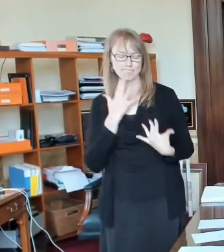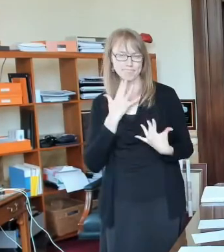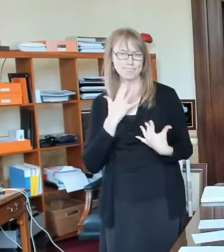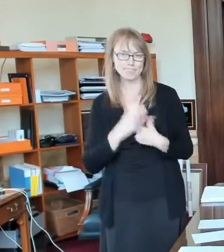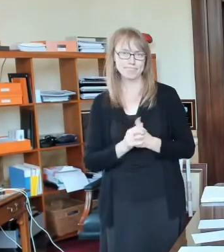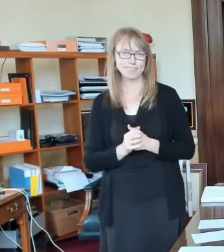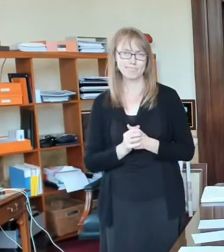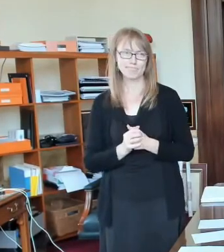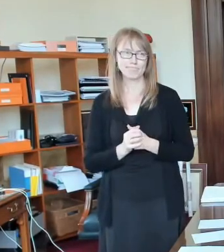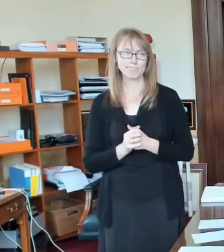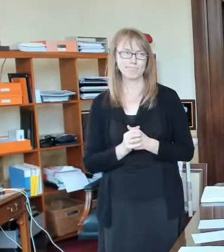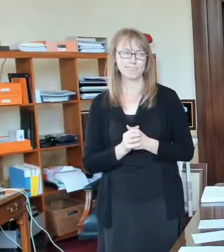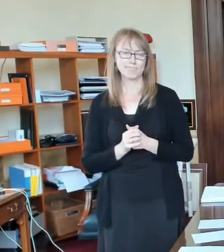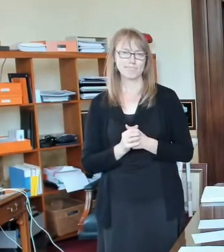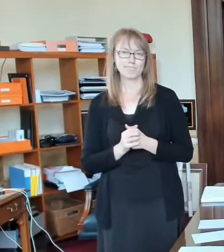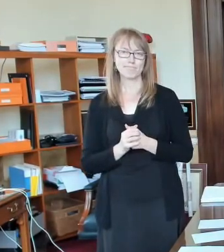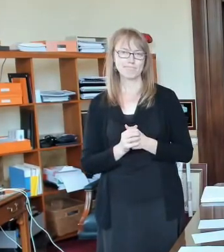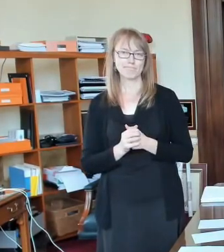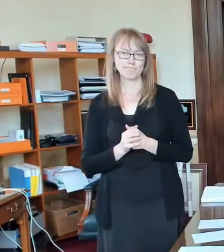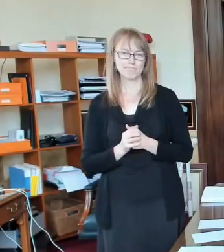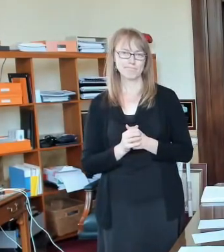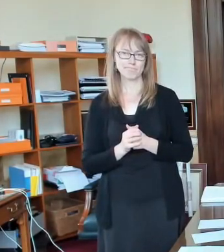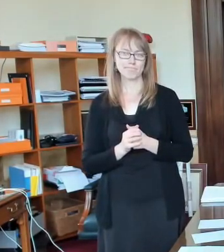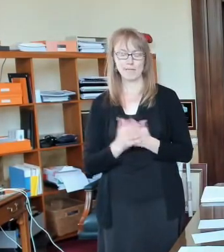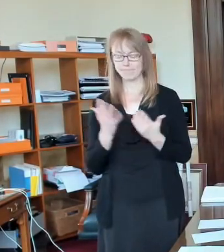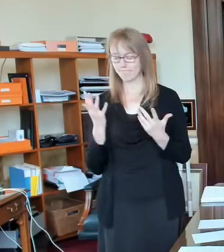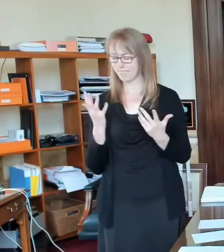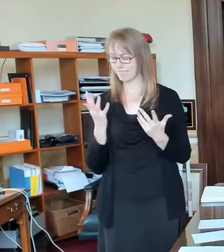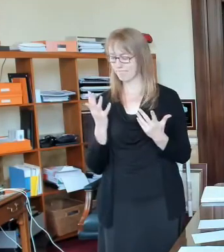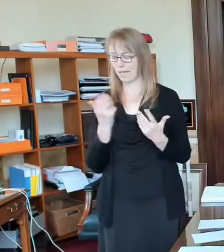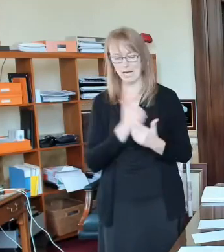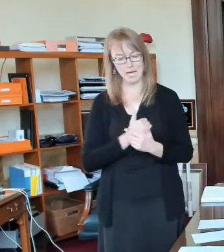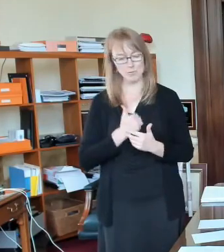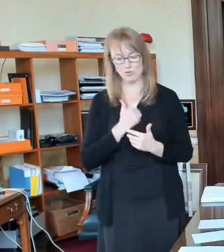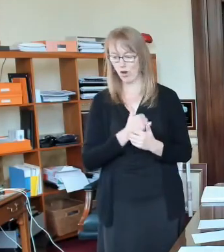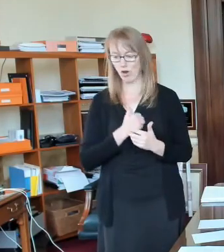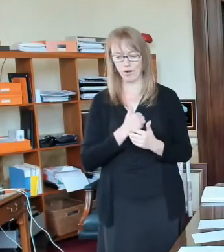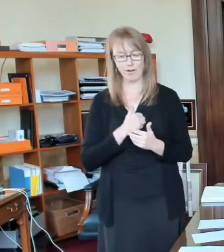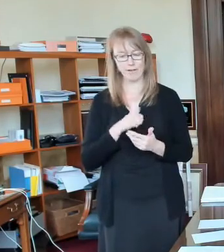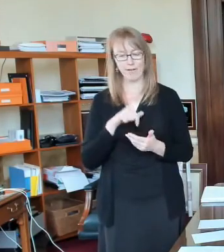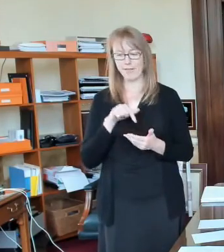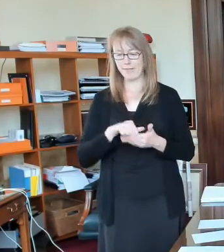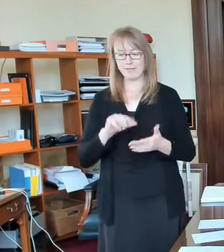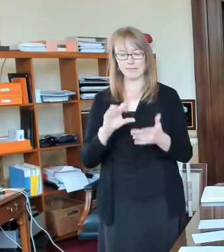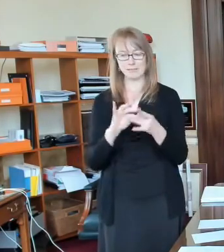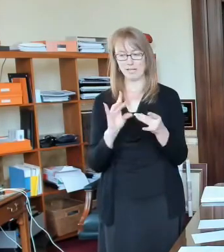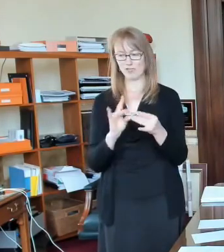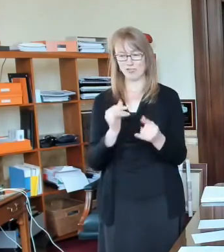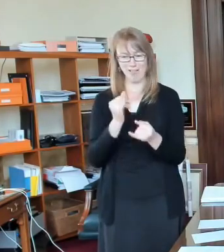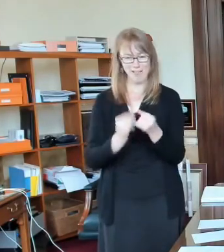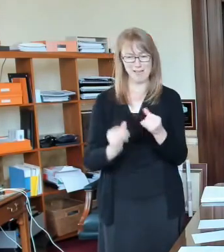So, at any rate, I'm sorry to end this on that note, but